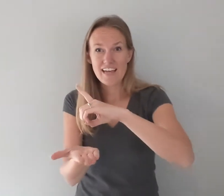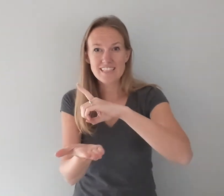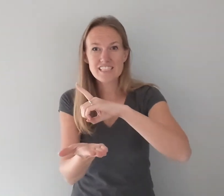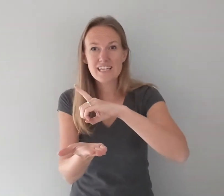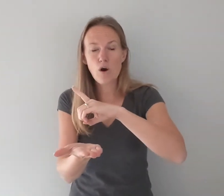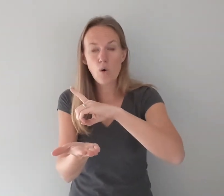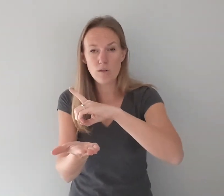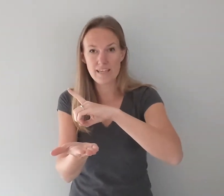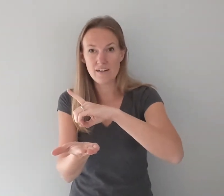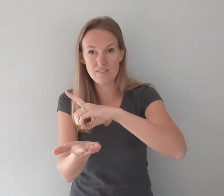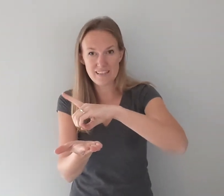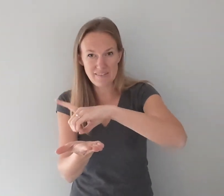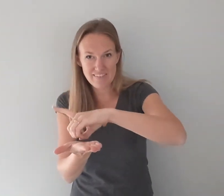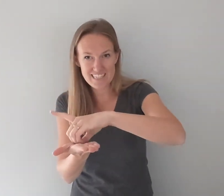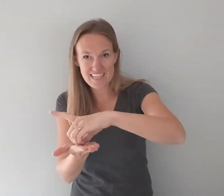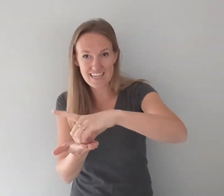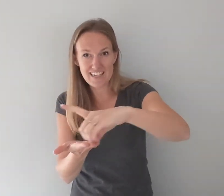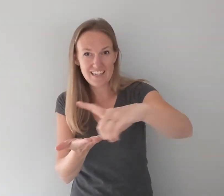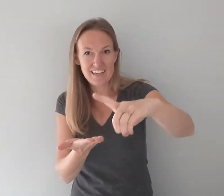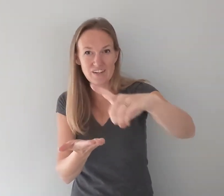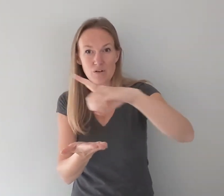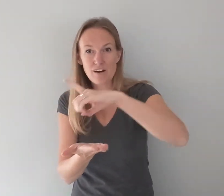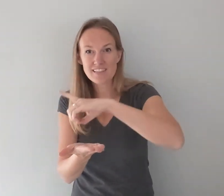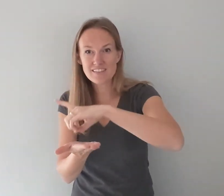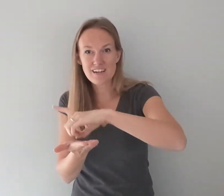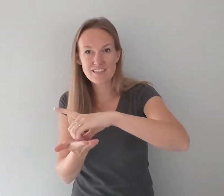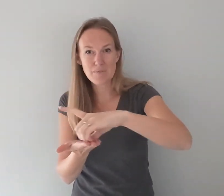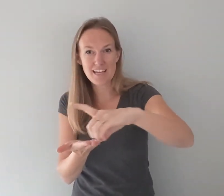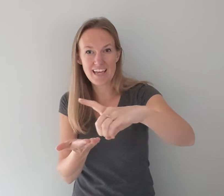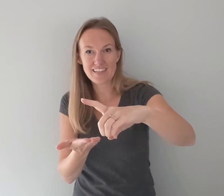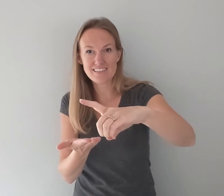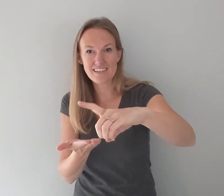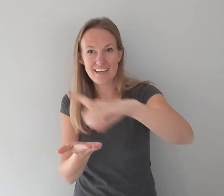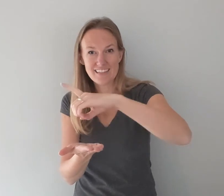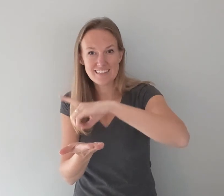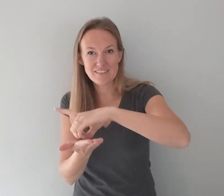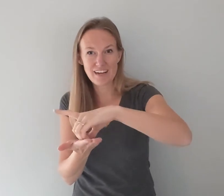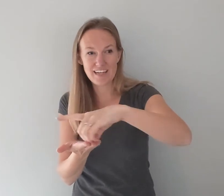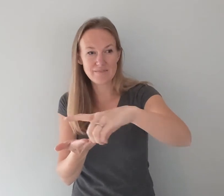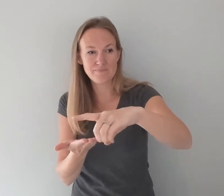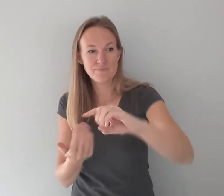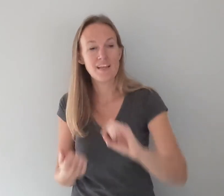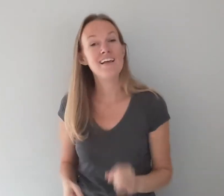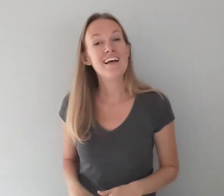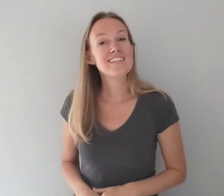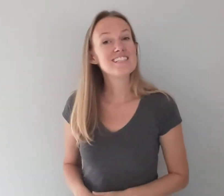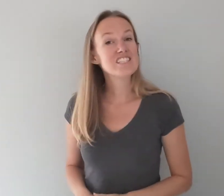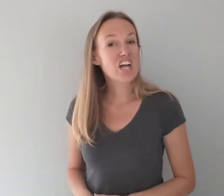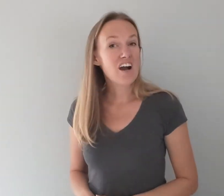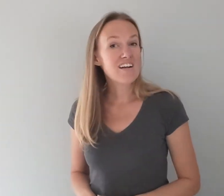it's just like holy, only that we have a D. And you go across your non-dominant hand, okay? Divine. Star